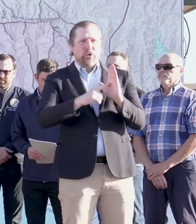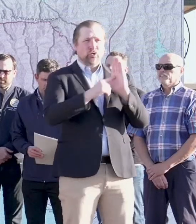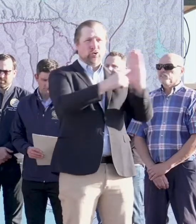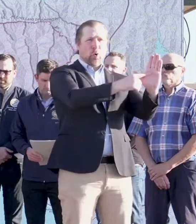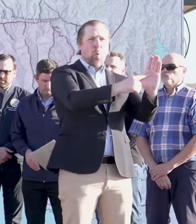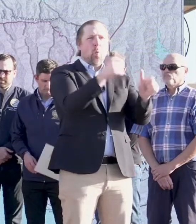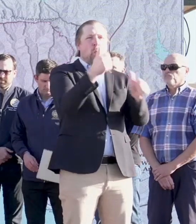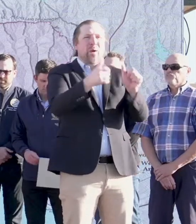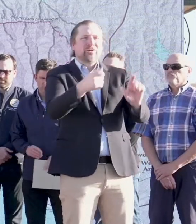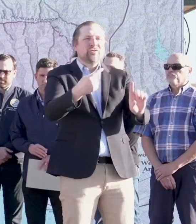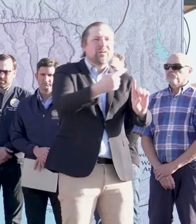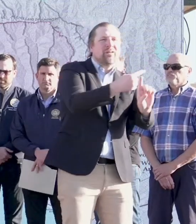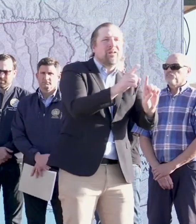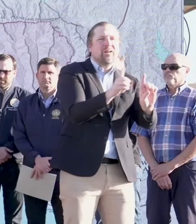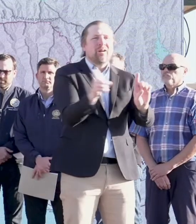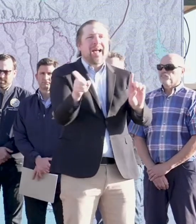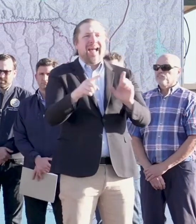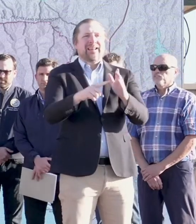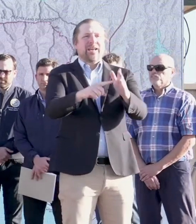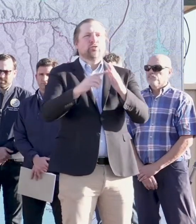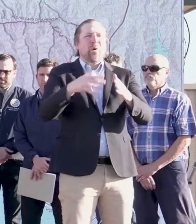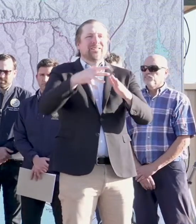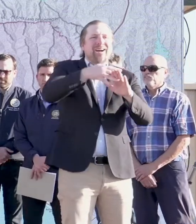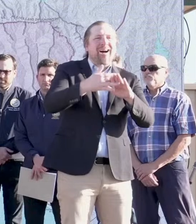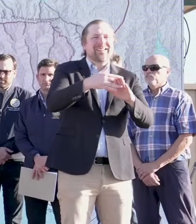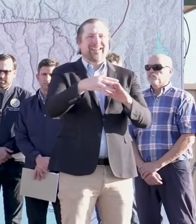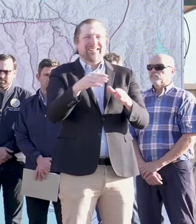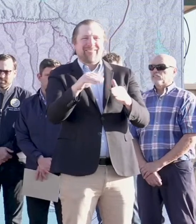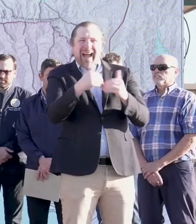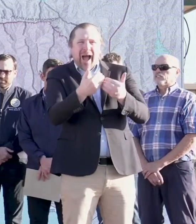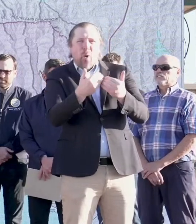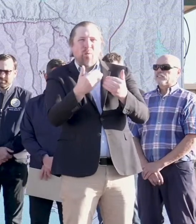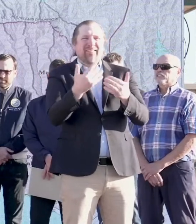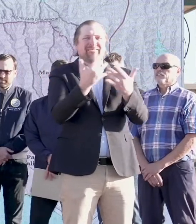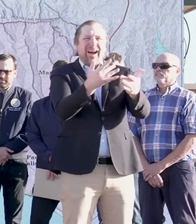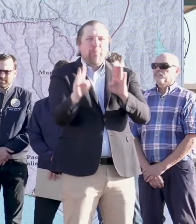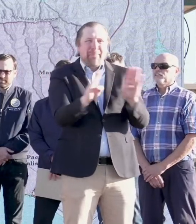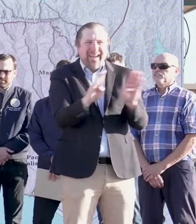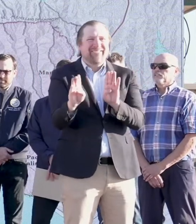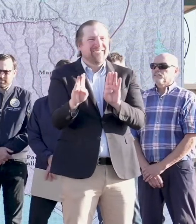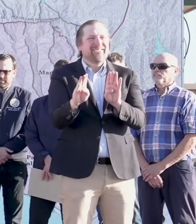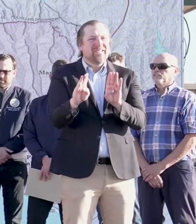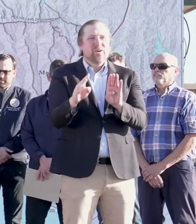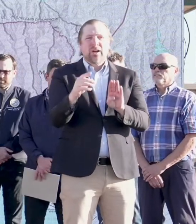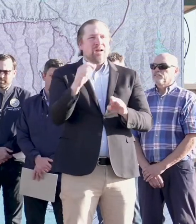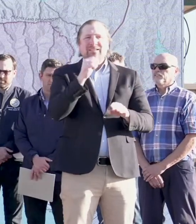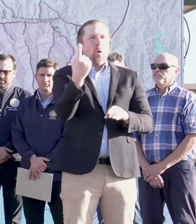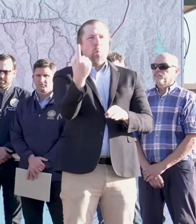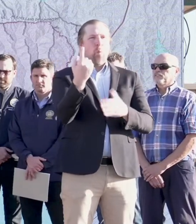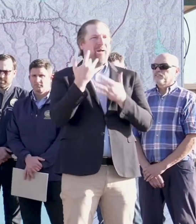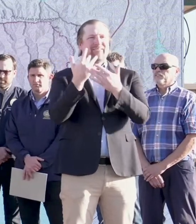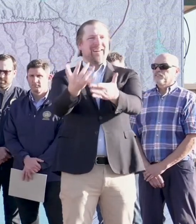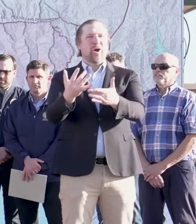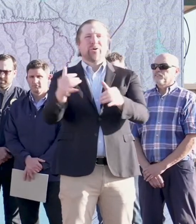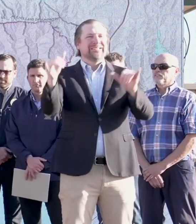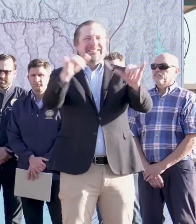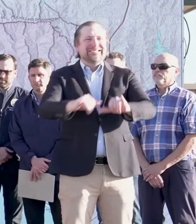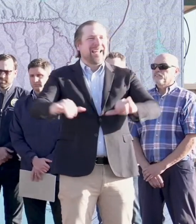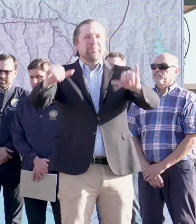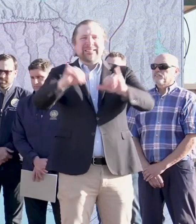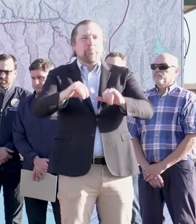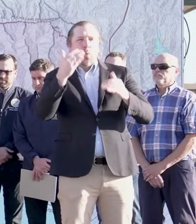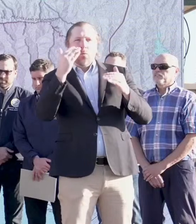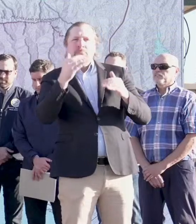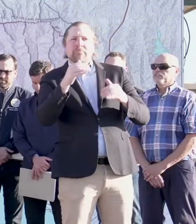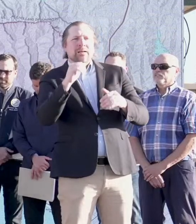the direction and give context to the fire. No one fire pattern is the telltale